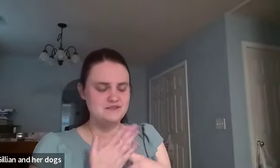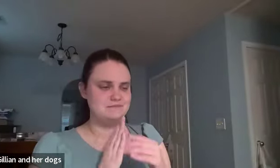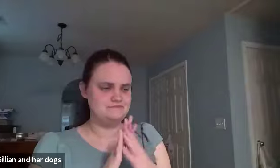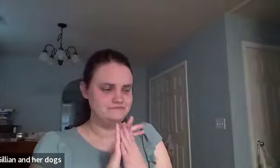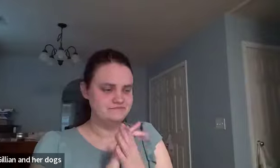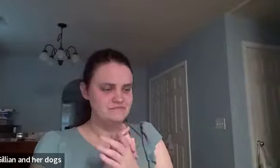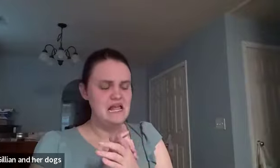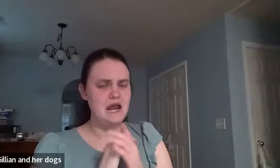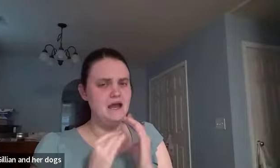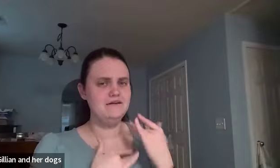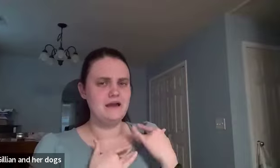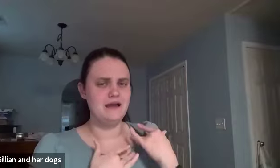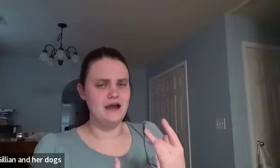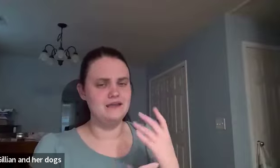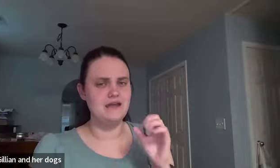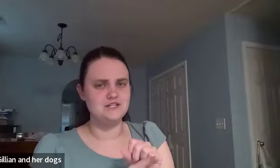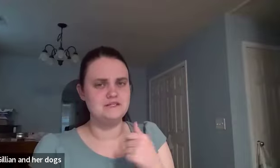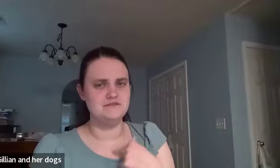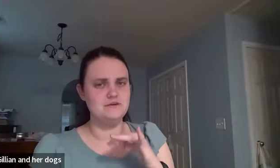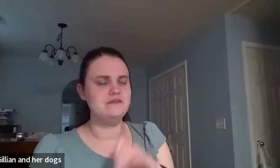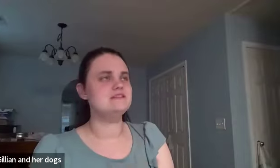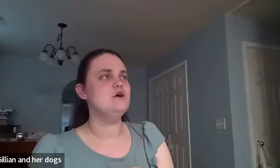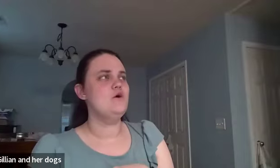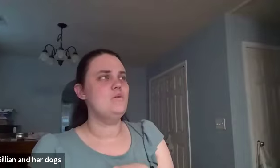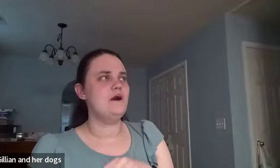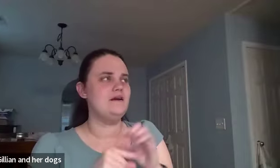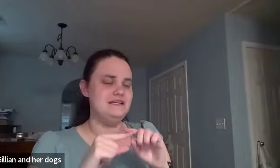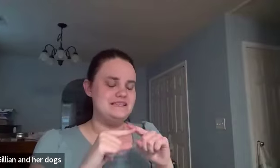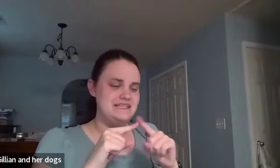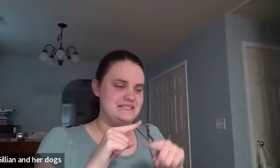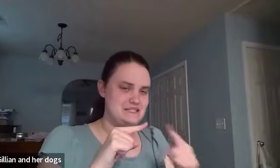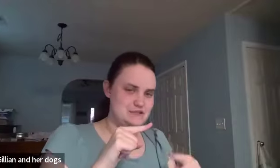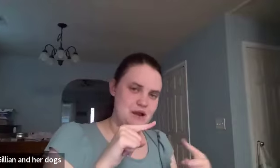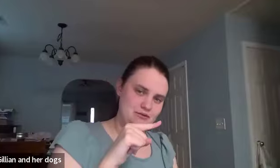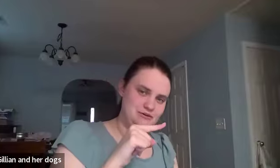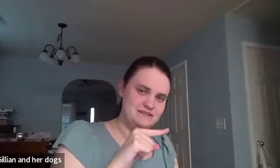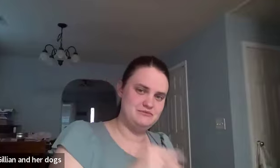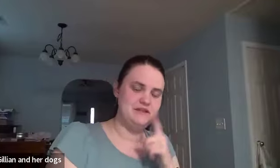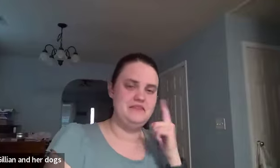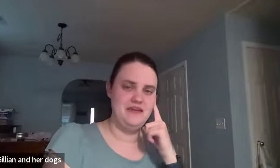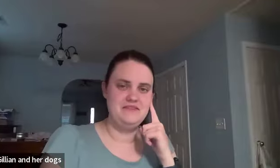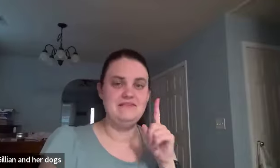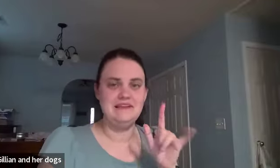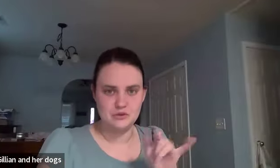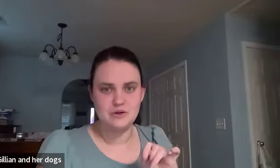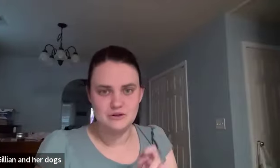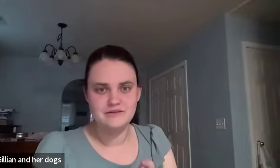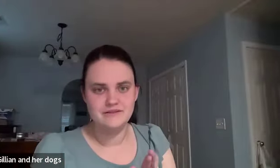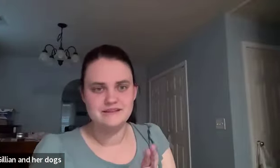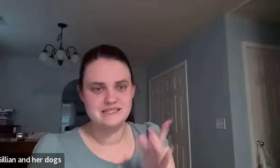sometimes and I can catch myself doing this, where it's an easy spiral to really think the literal